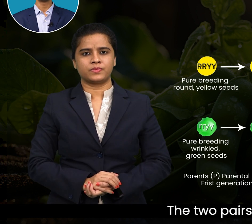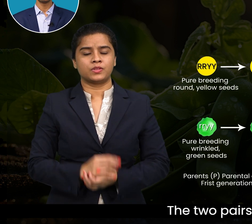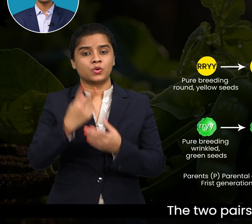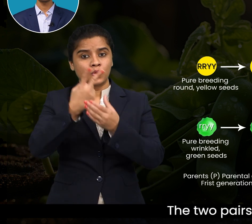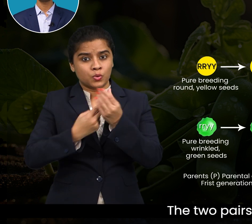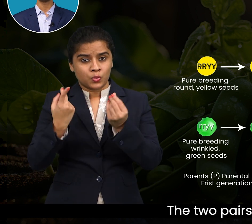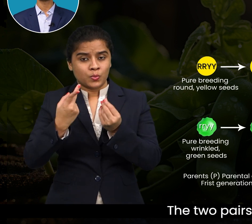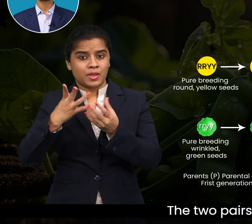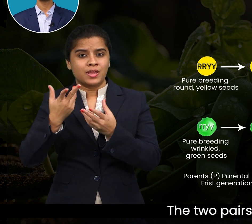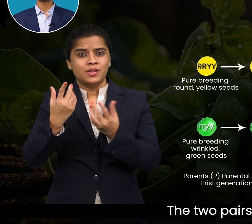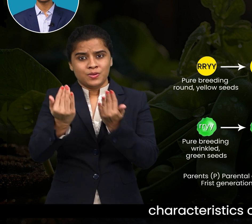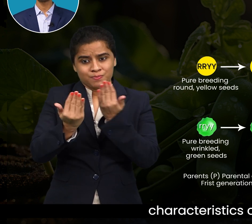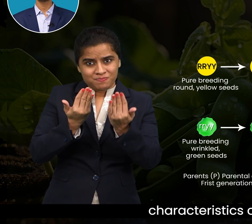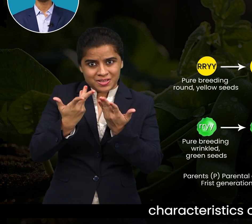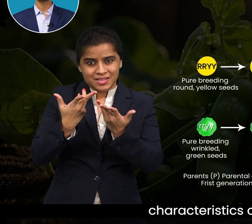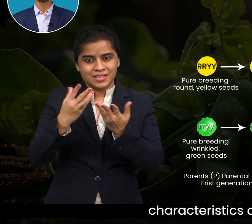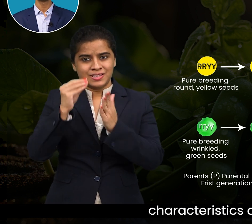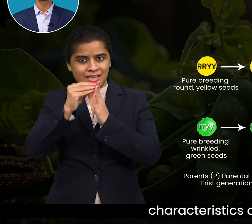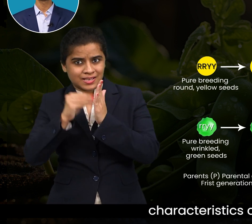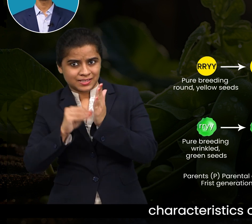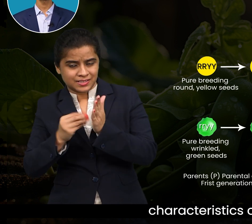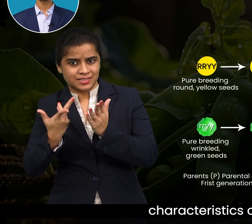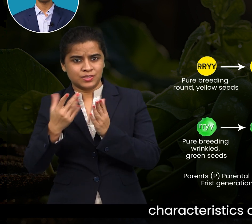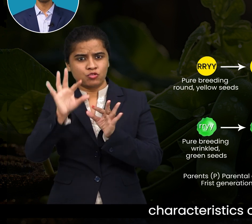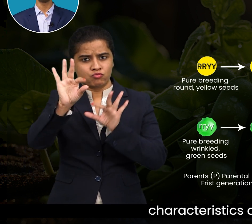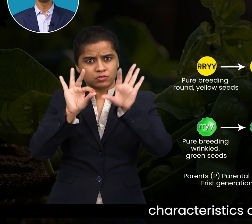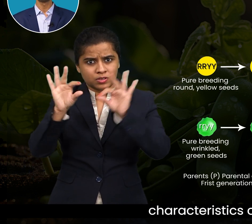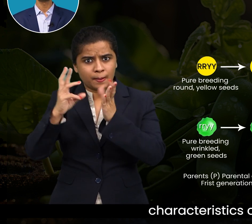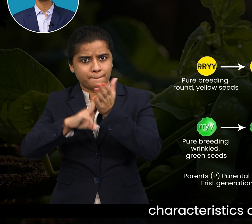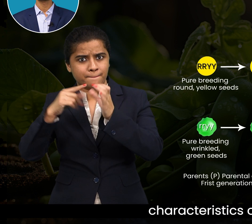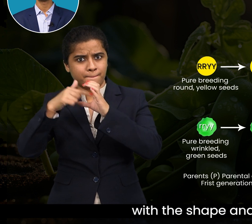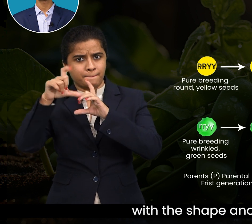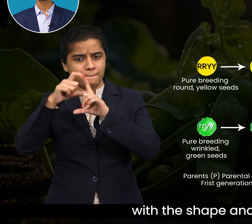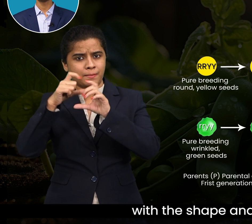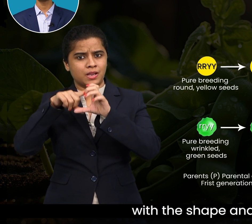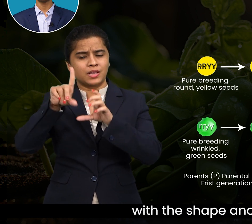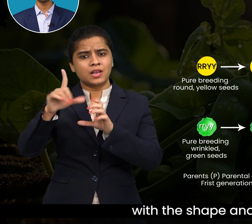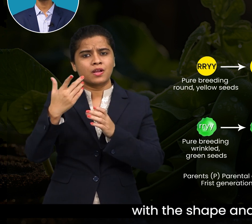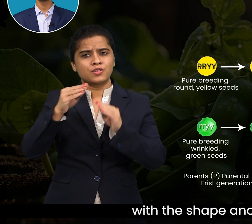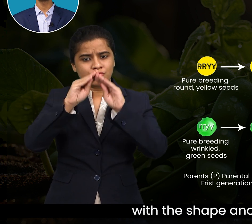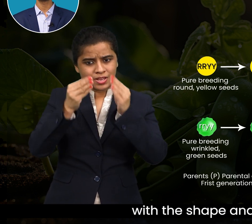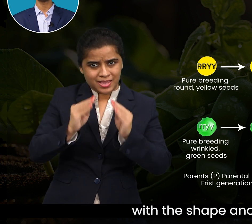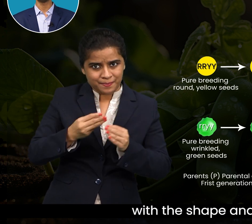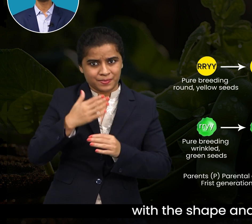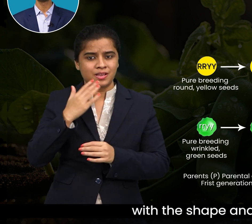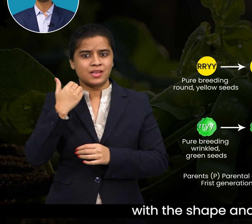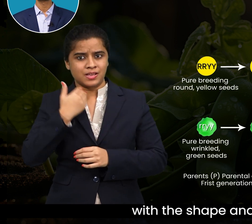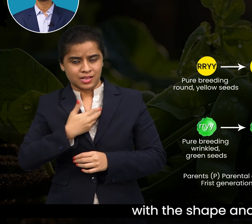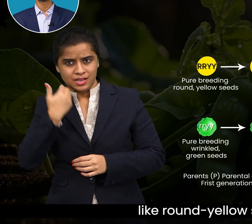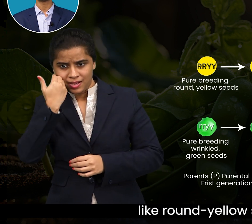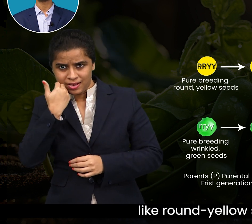The two pairs of contrasting characteristics chosen by Mendel were the shape and color of the